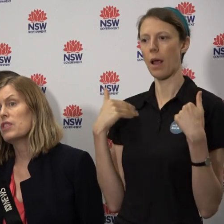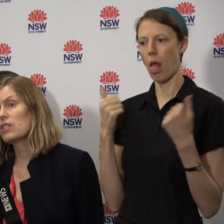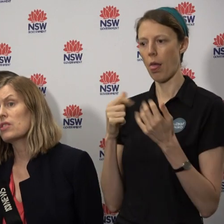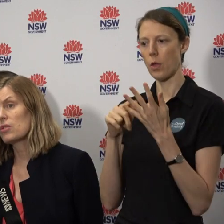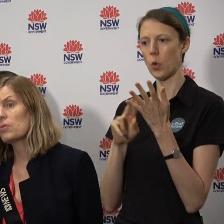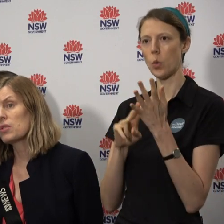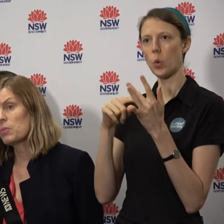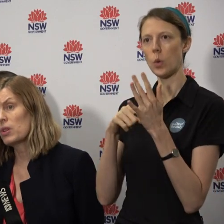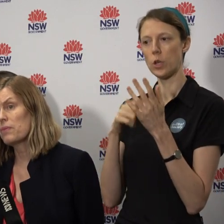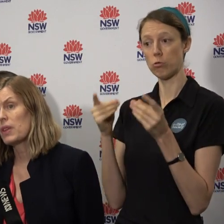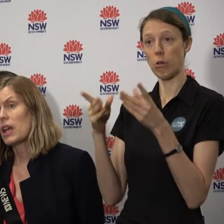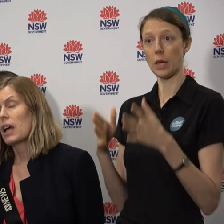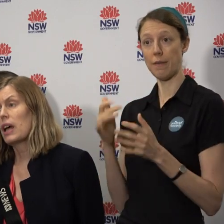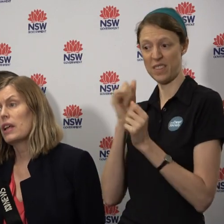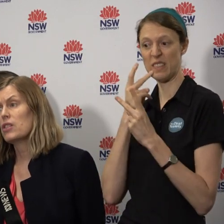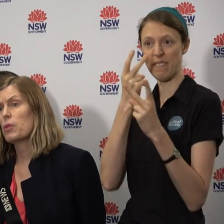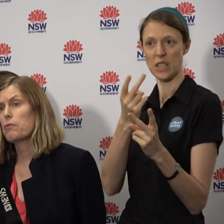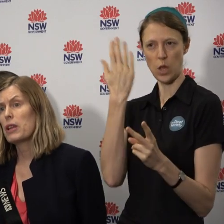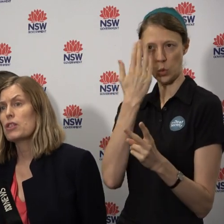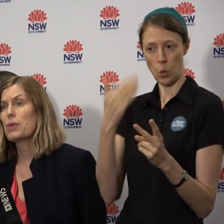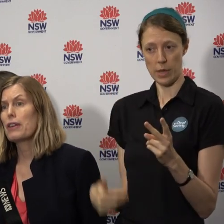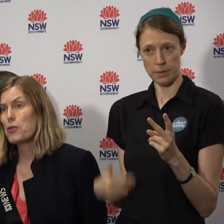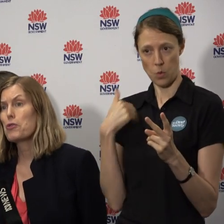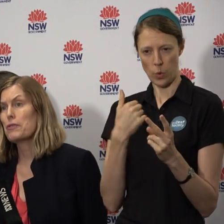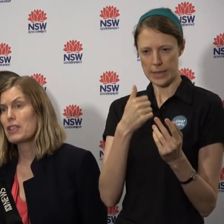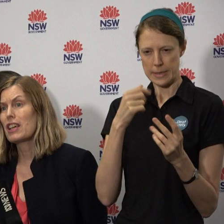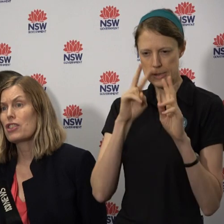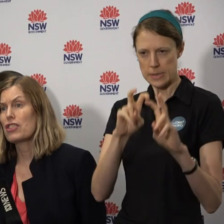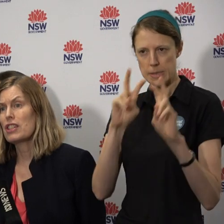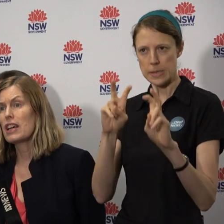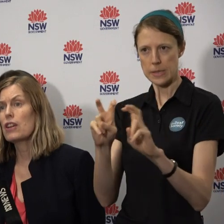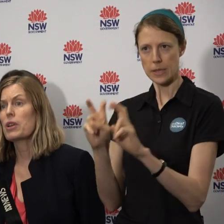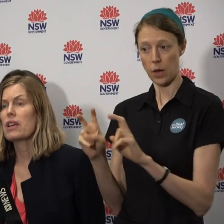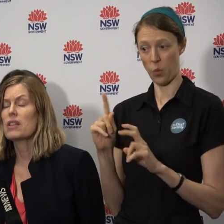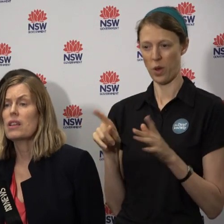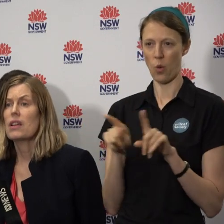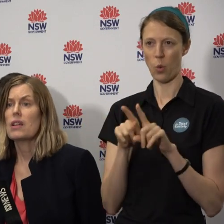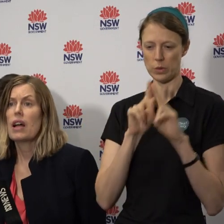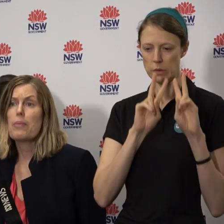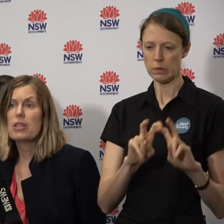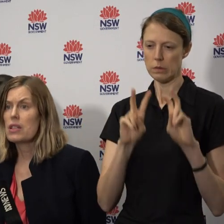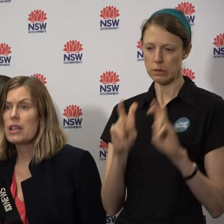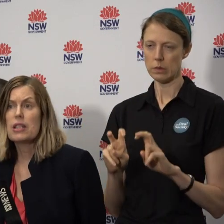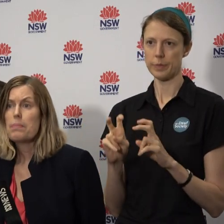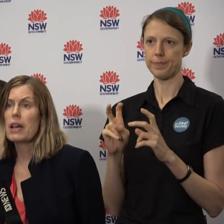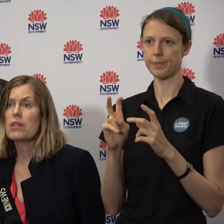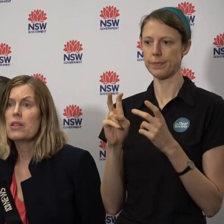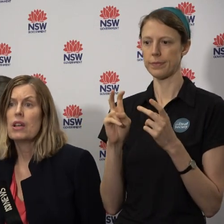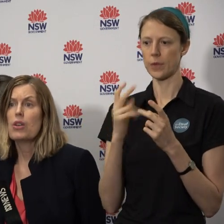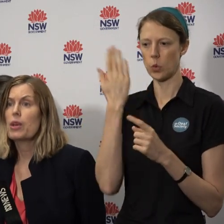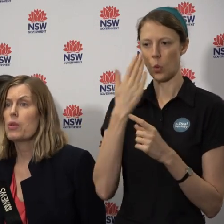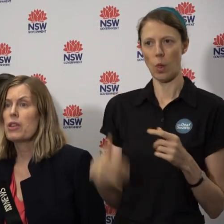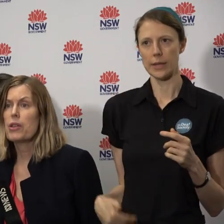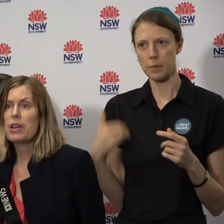director visited the school this morning, and we've been doing further investigations today, looking at the absenteeism